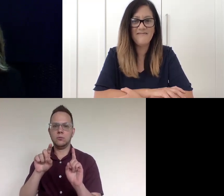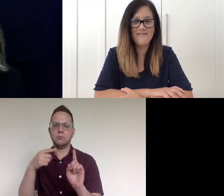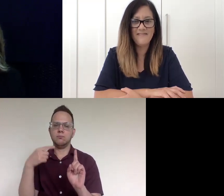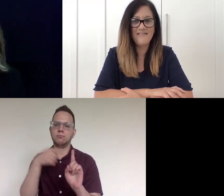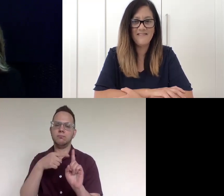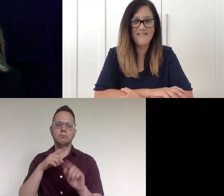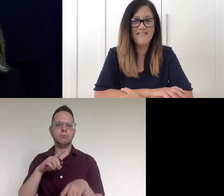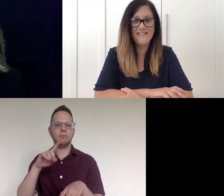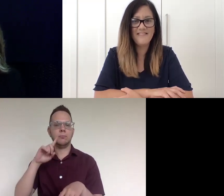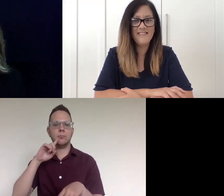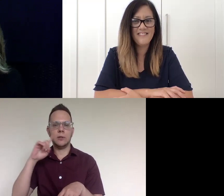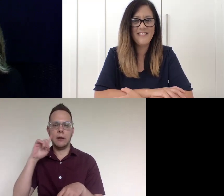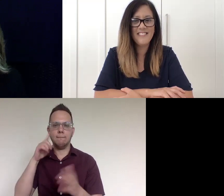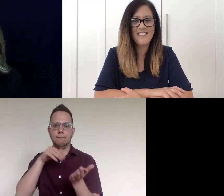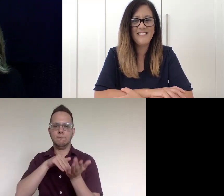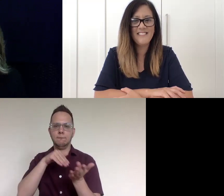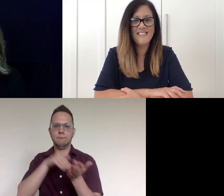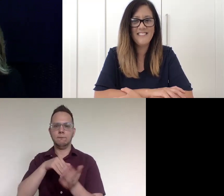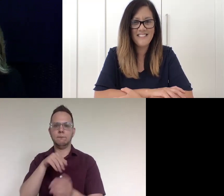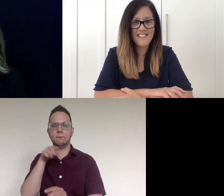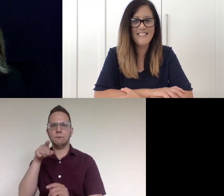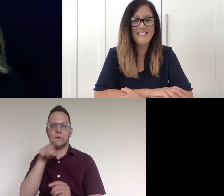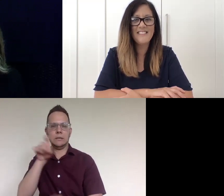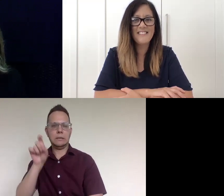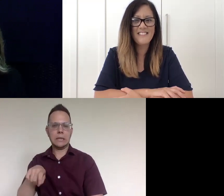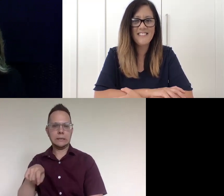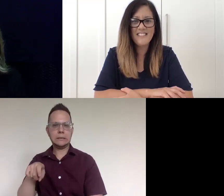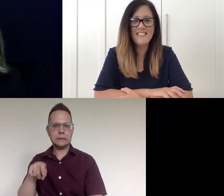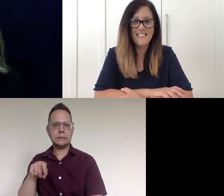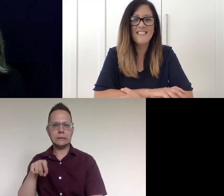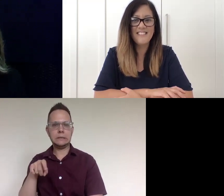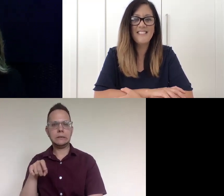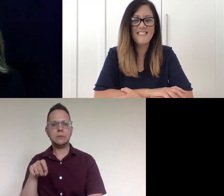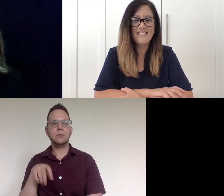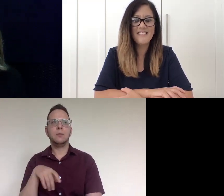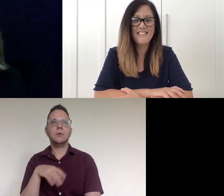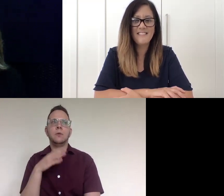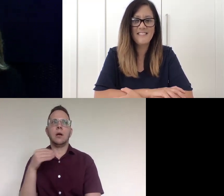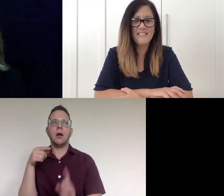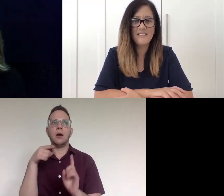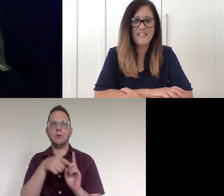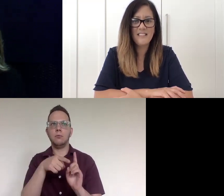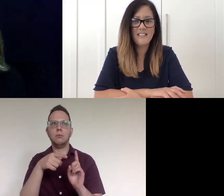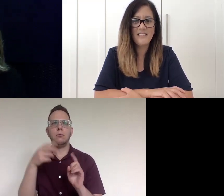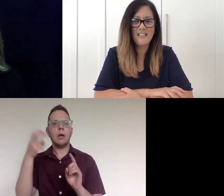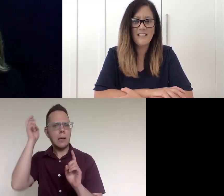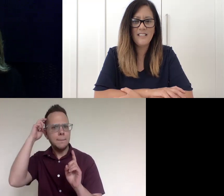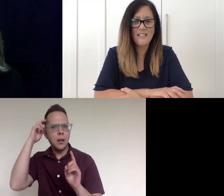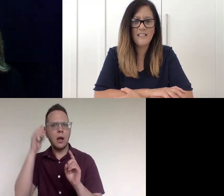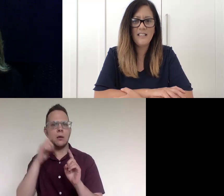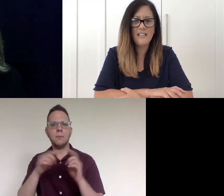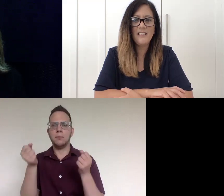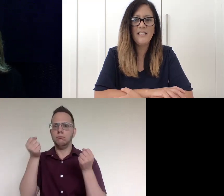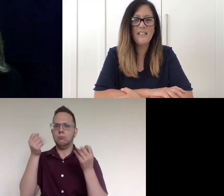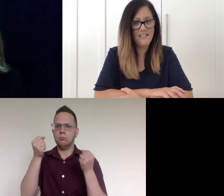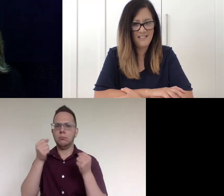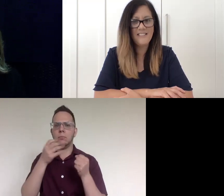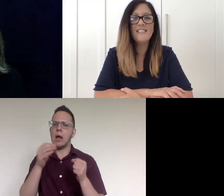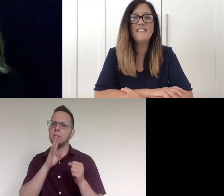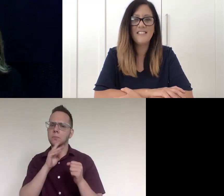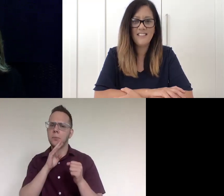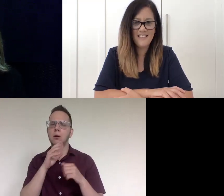and I have a lot more options. There was one doctor, Christopher Moreland, a deaf doctor in Texas. He had a